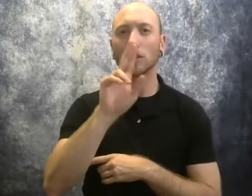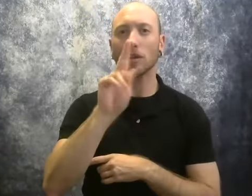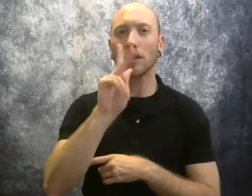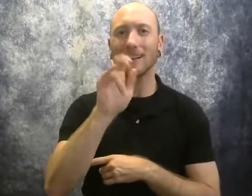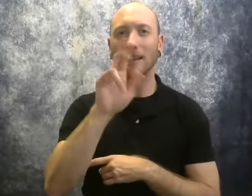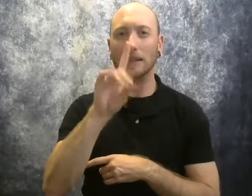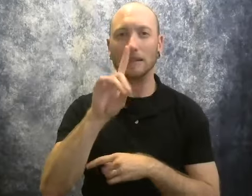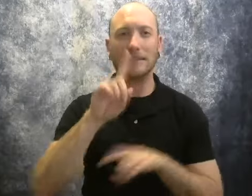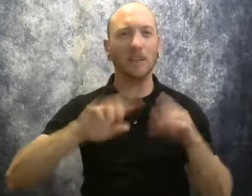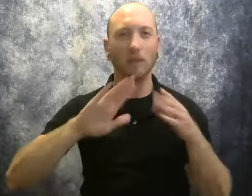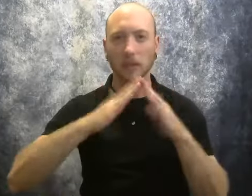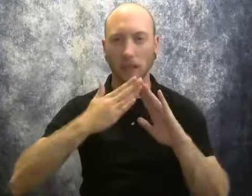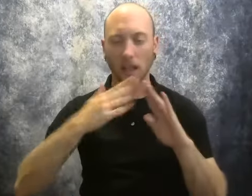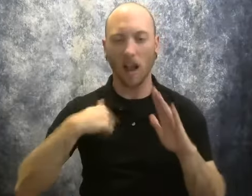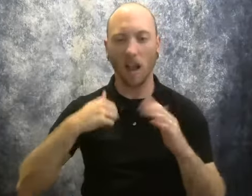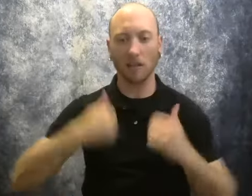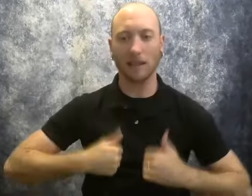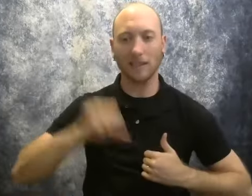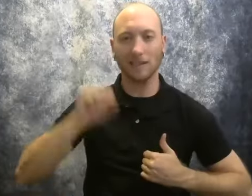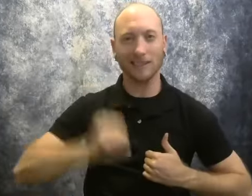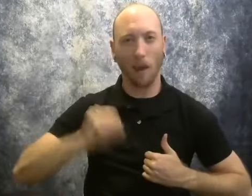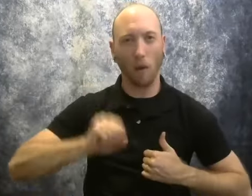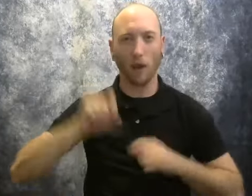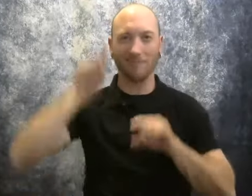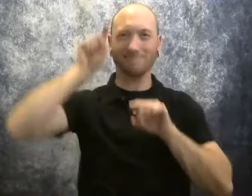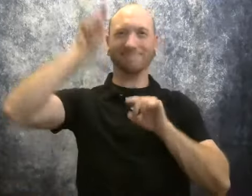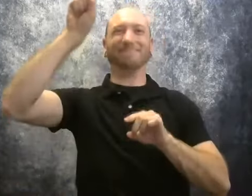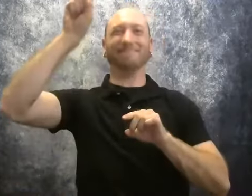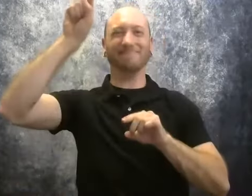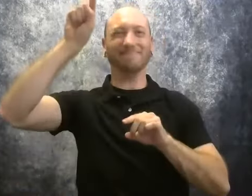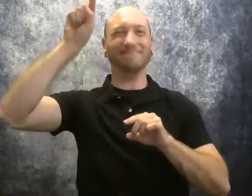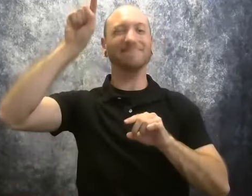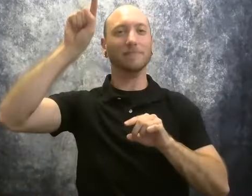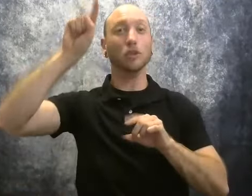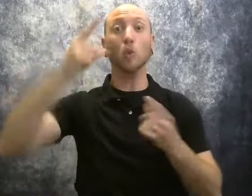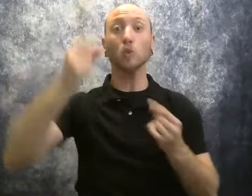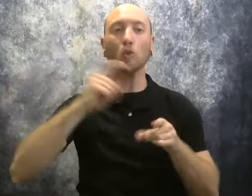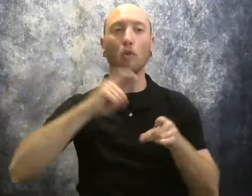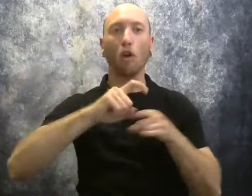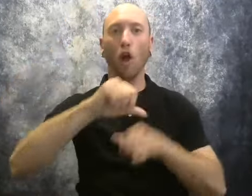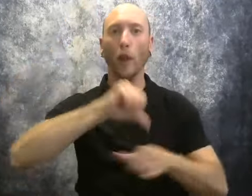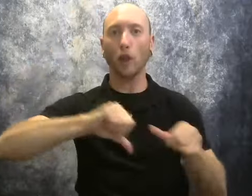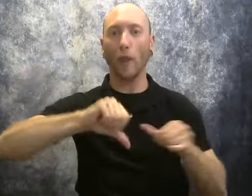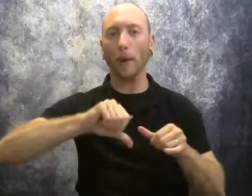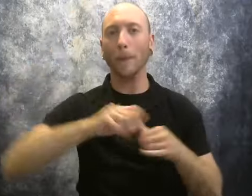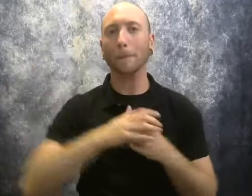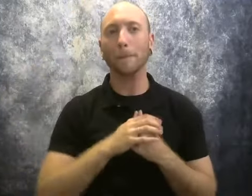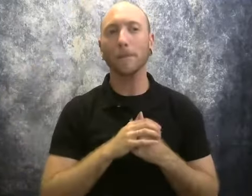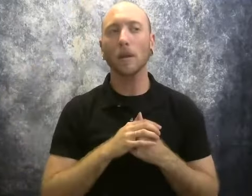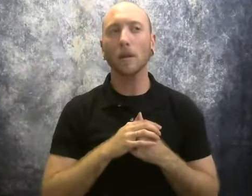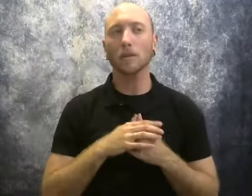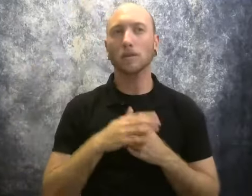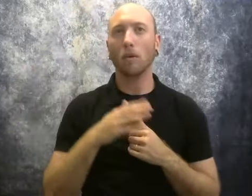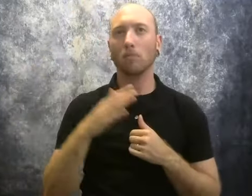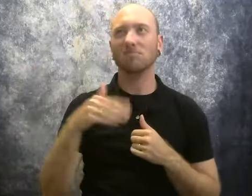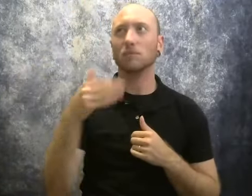got on, and she lived in Auckland, and I was, of course, down south, and we had many hours on the telephone. And we were coming up to the next,